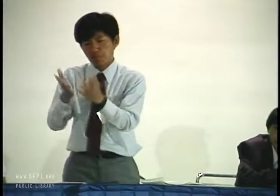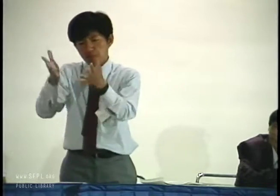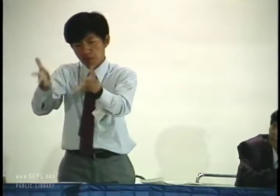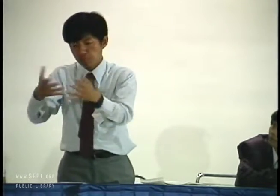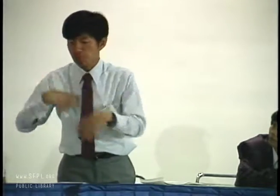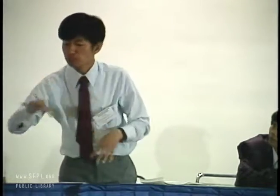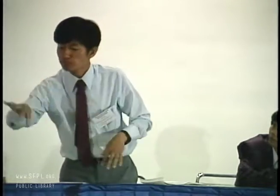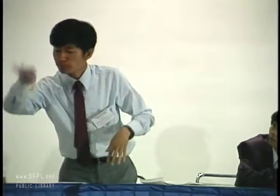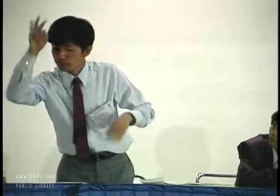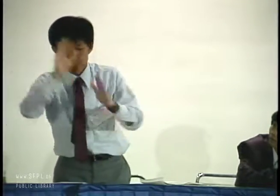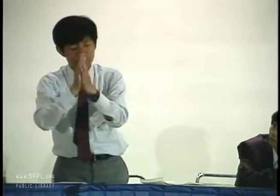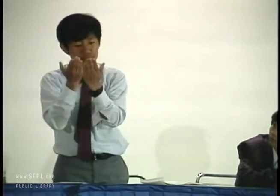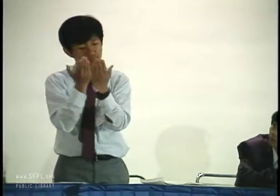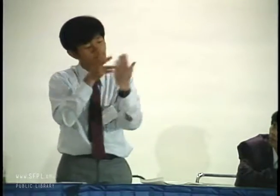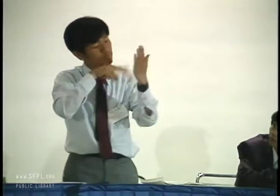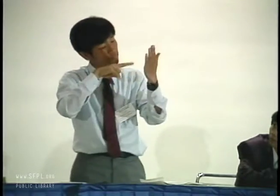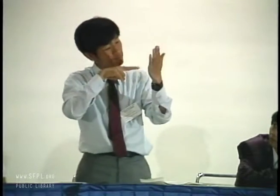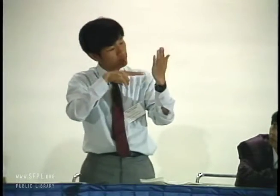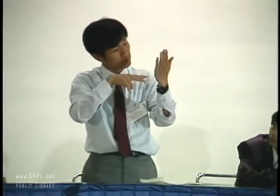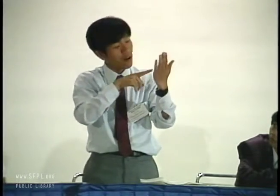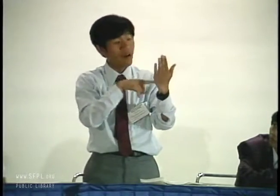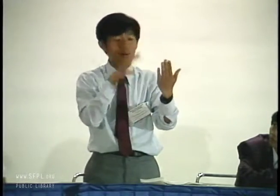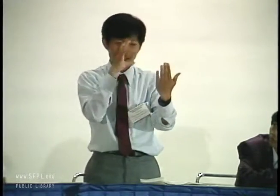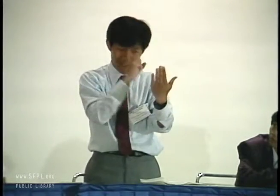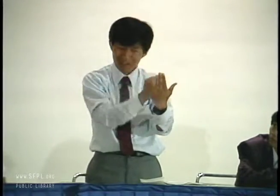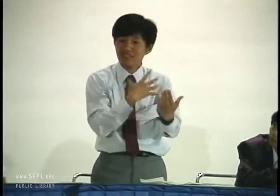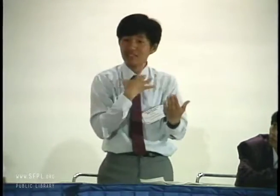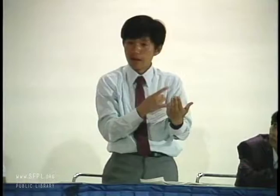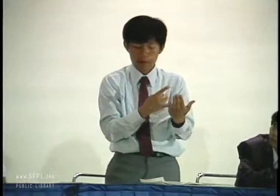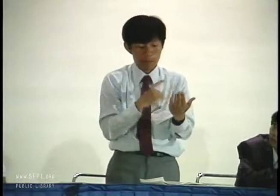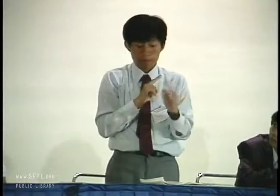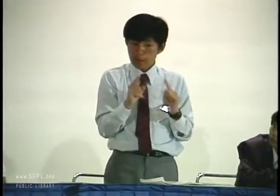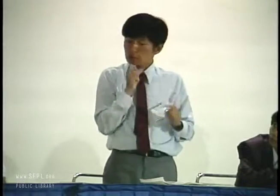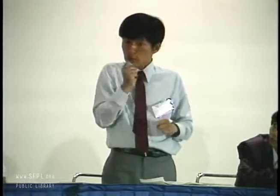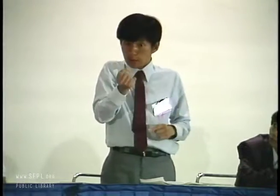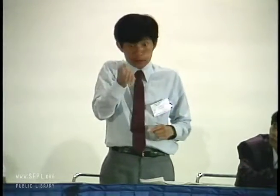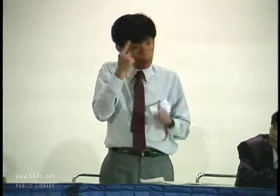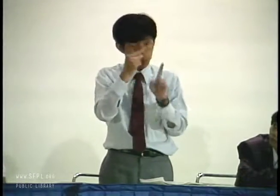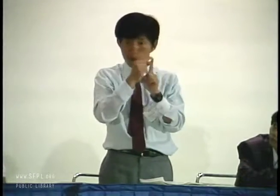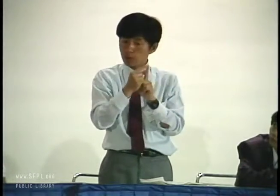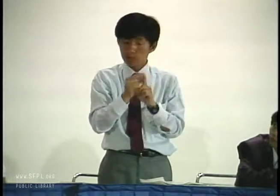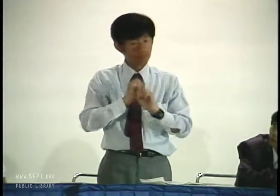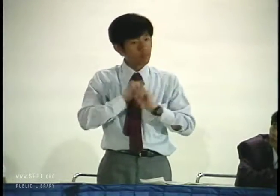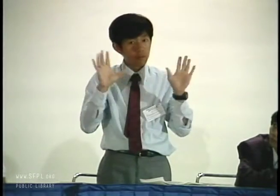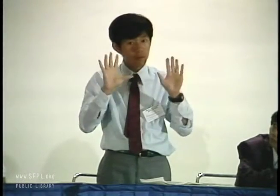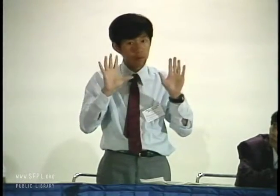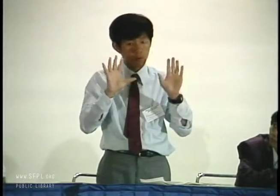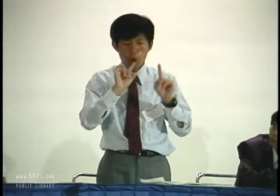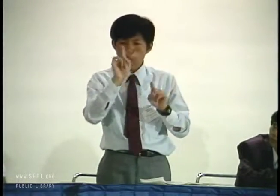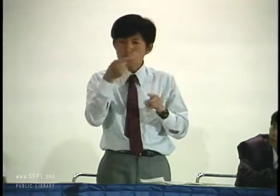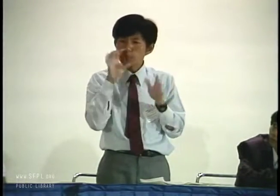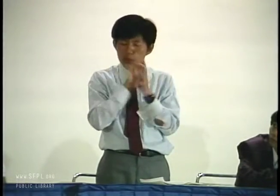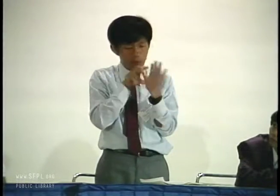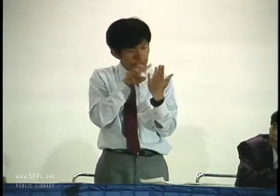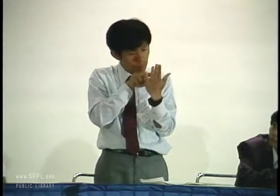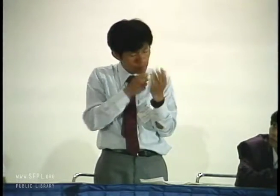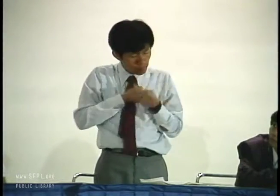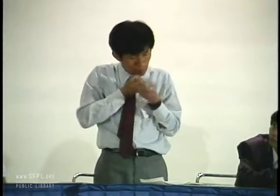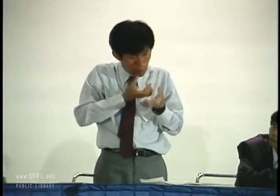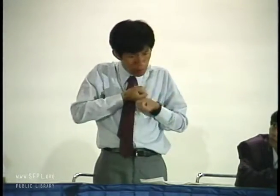book, and the book, he might leave it somewhere, I would pick it up and look at it, and I was fascinated, but I didn't understand the words. I would just look at